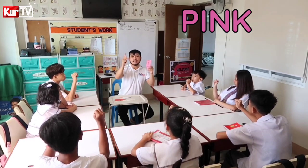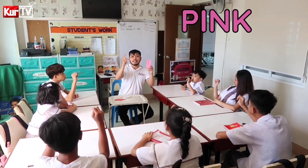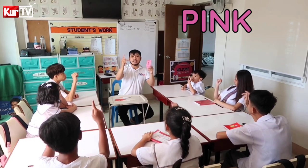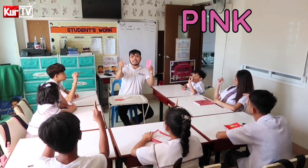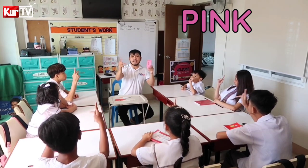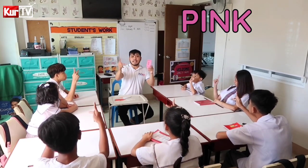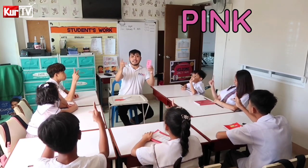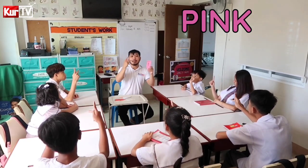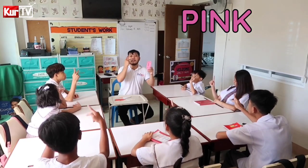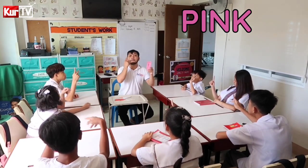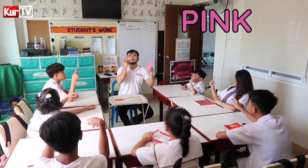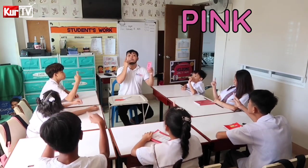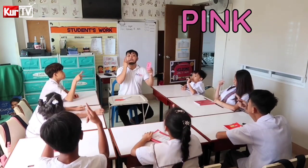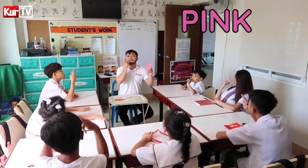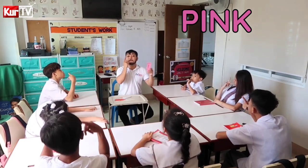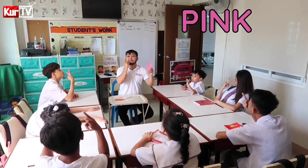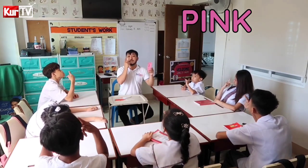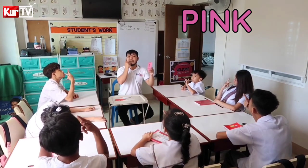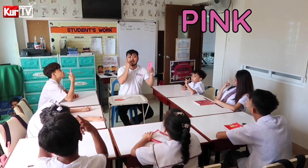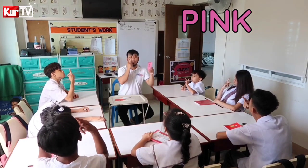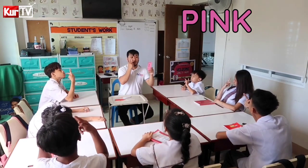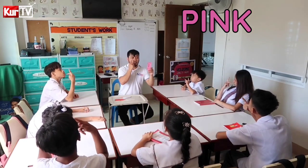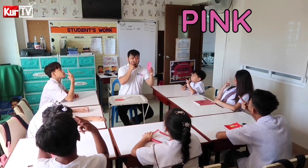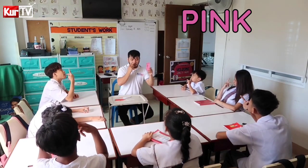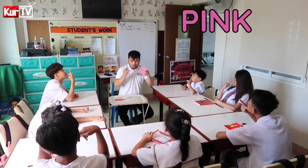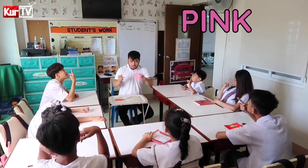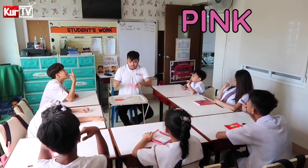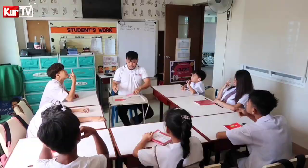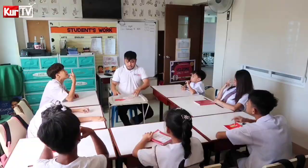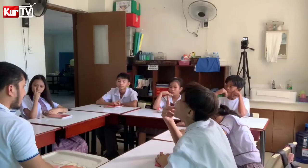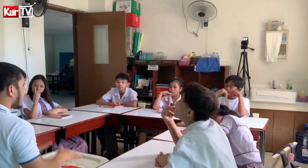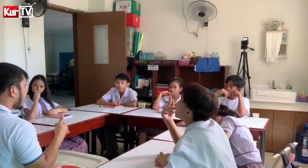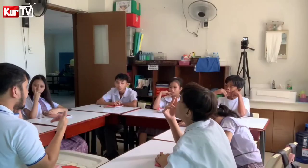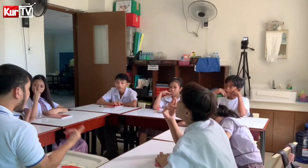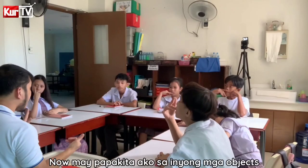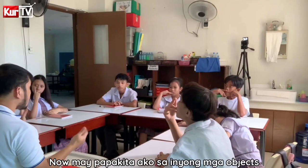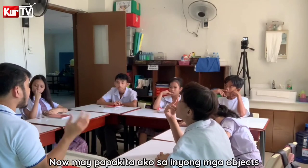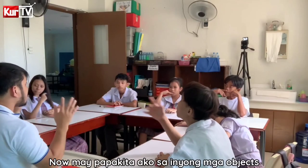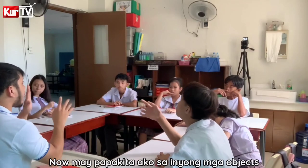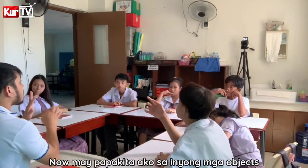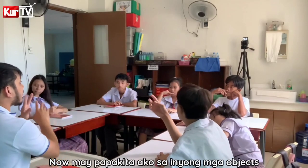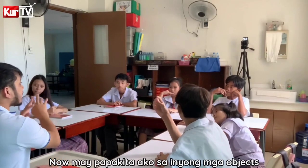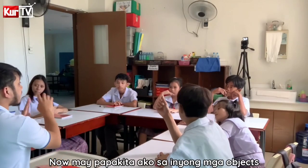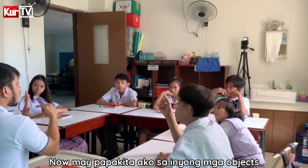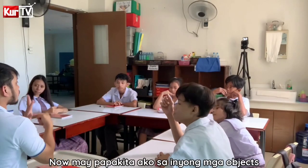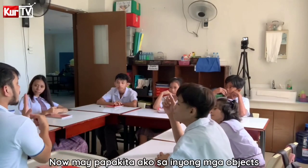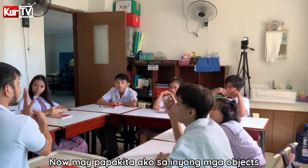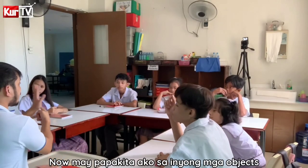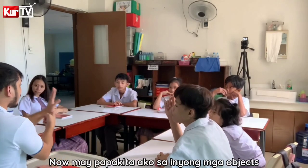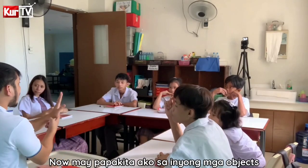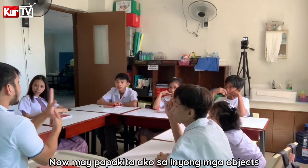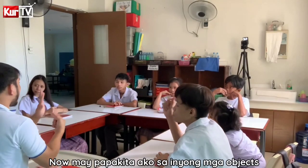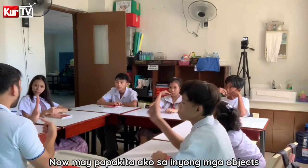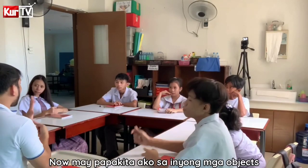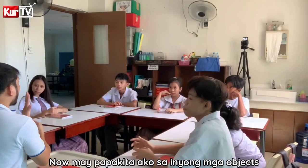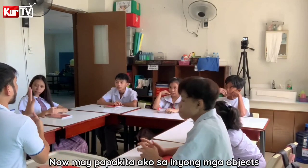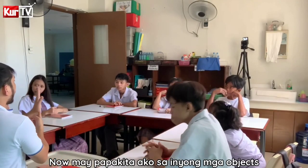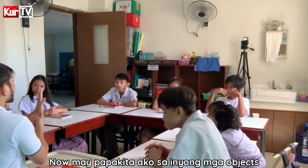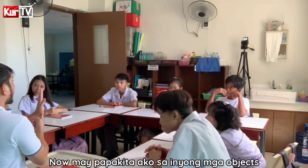-K. Pink. Okay. Now, may papakita ako sa inyo ha. May papakita ako